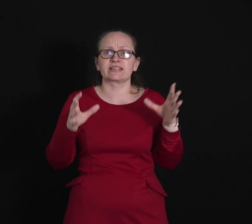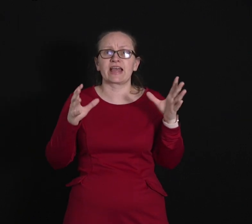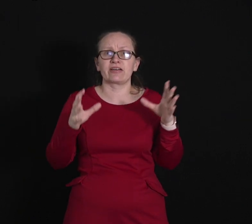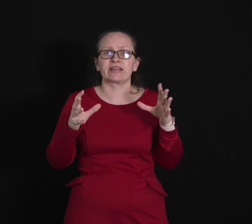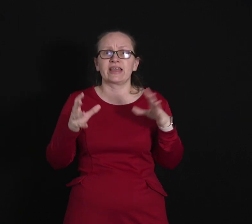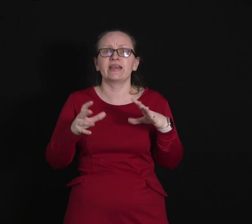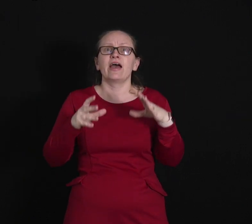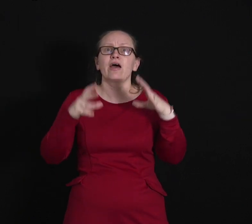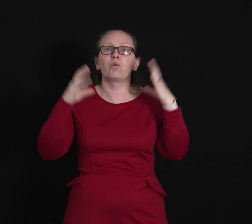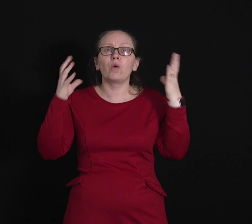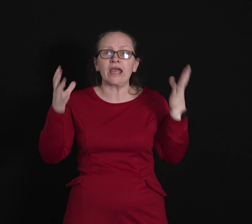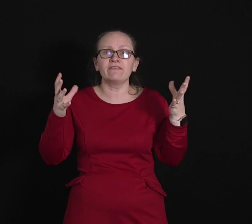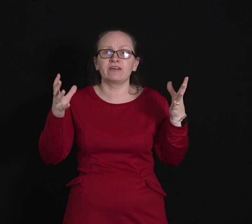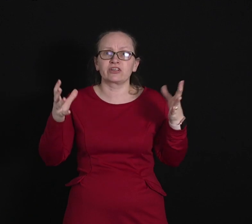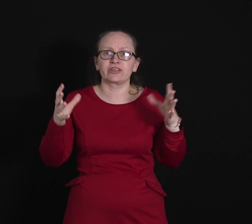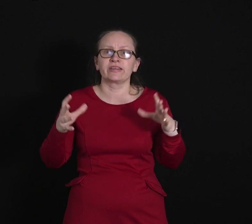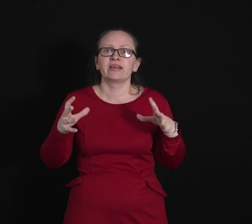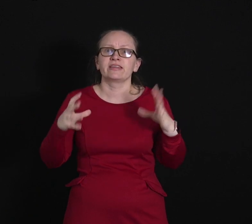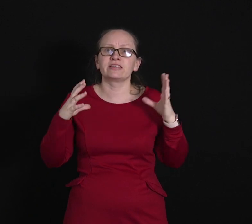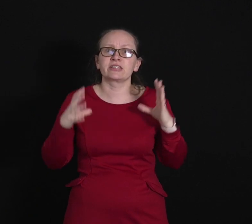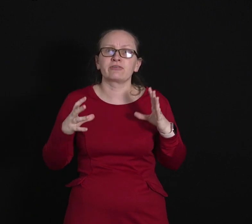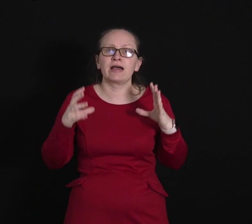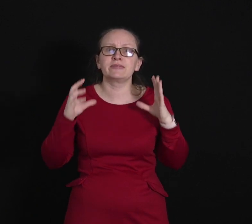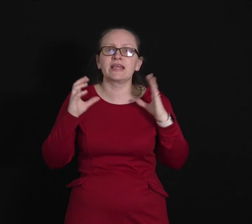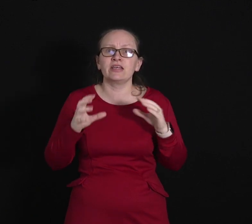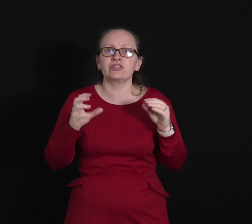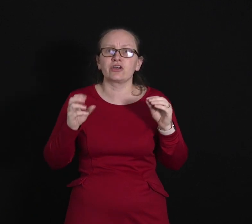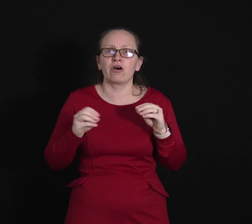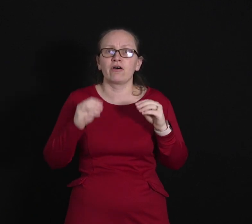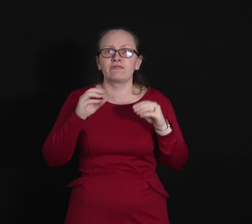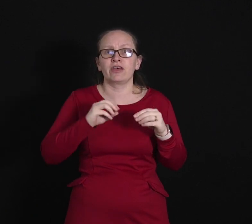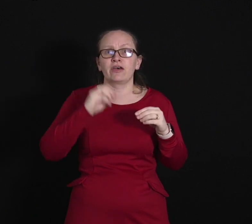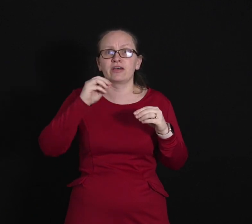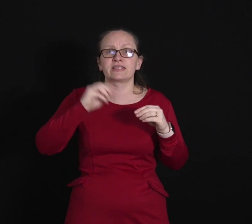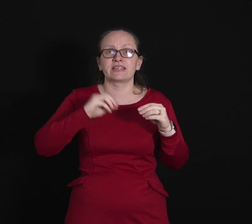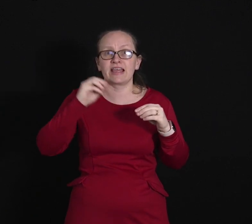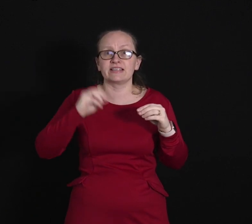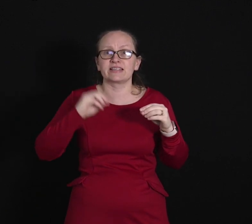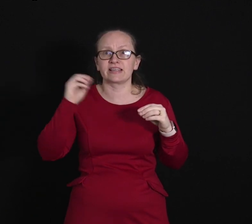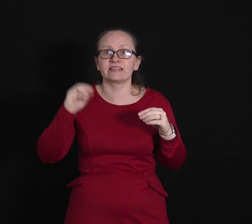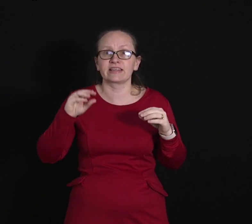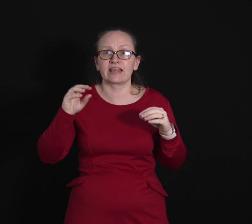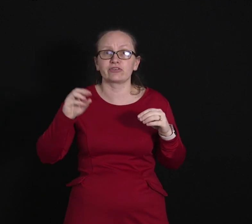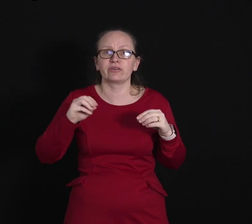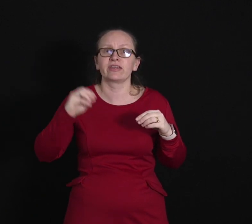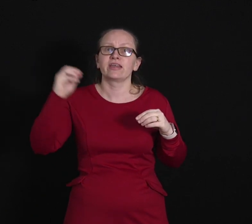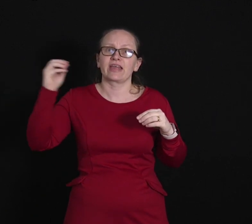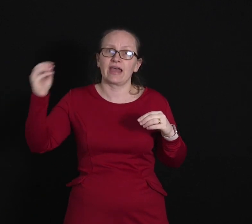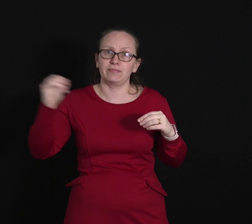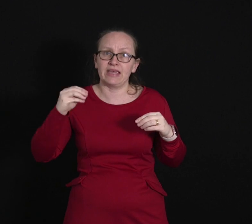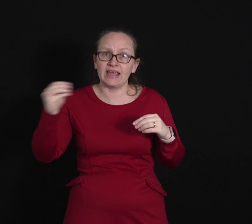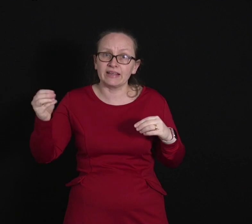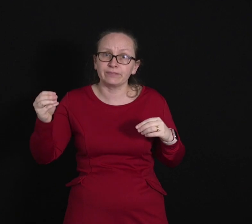us calculate a wave function that describes each of the states that an electron can be in.